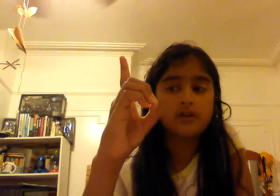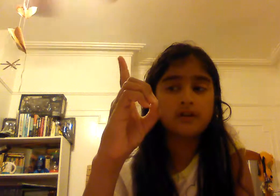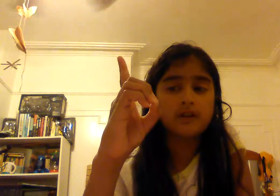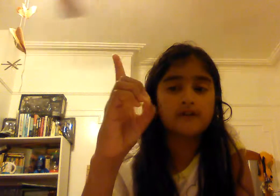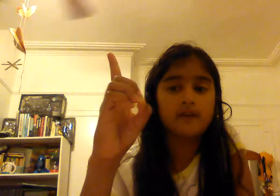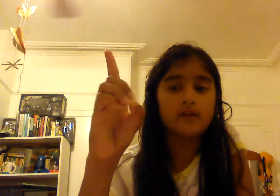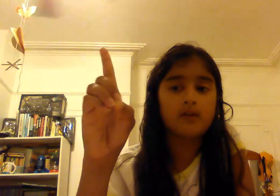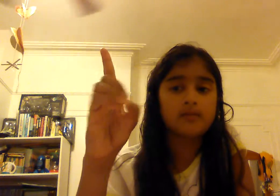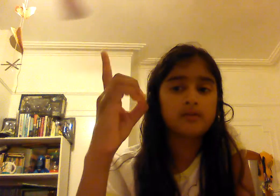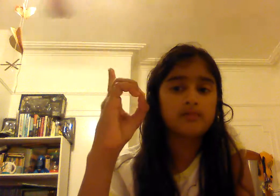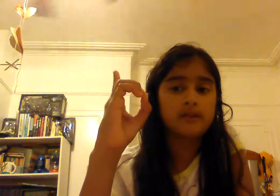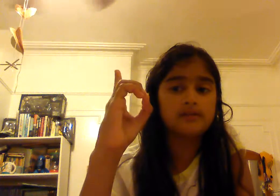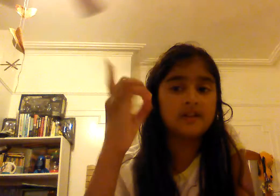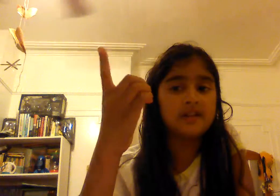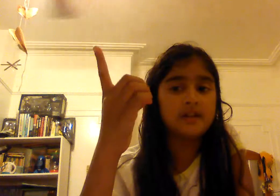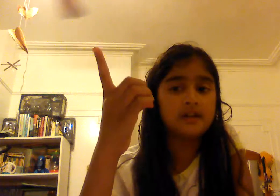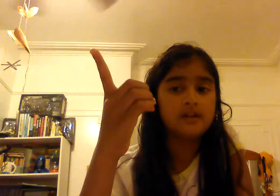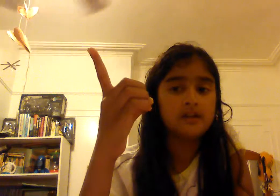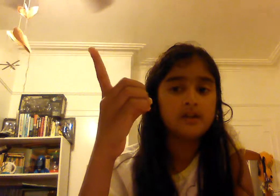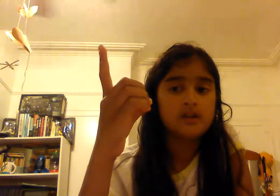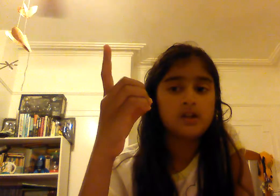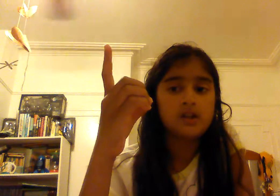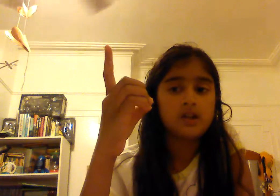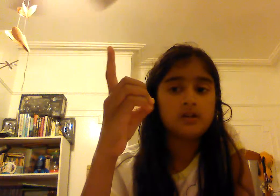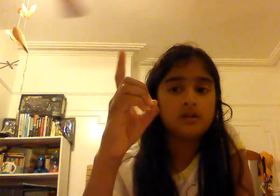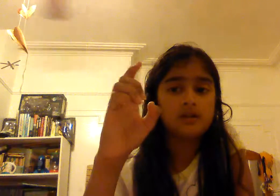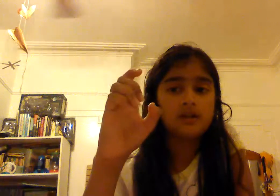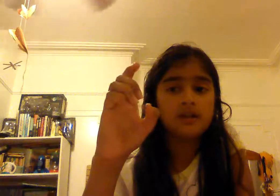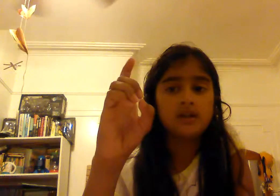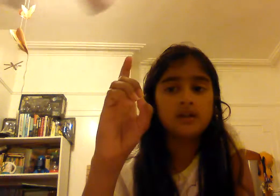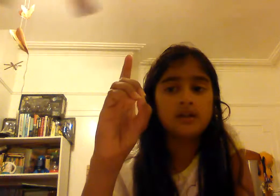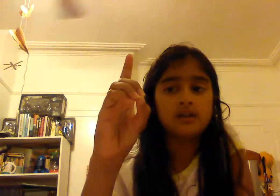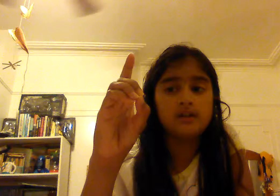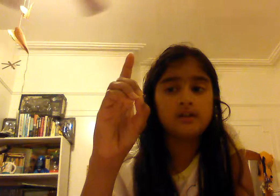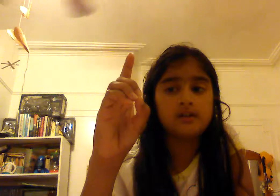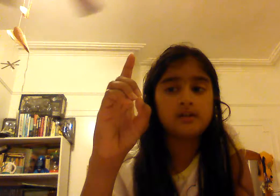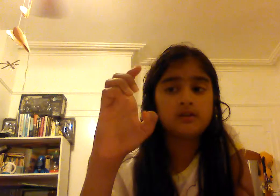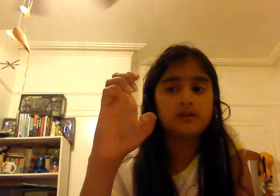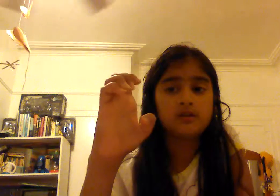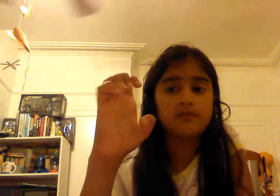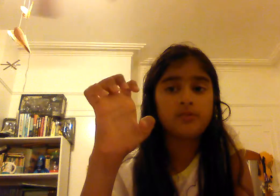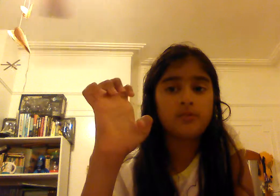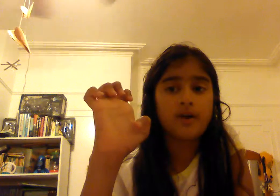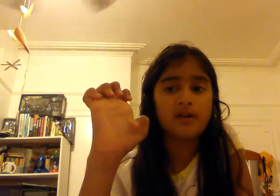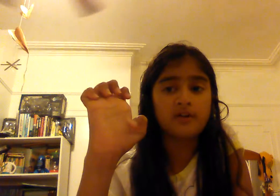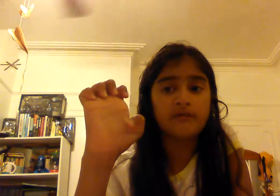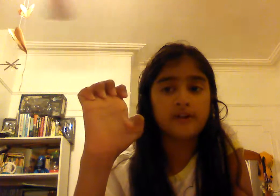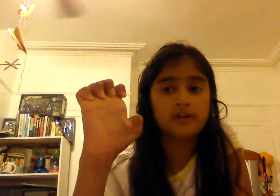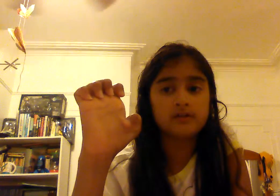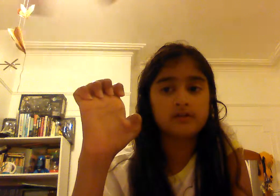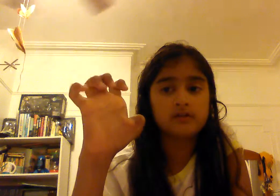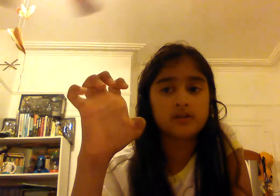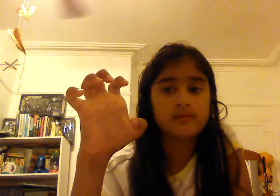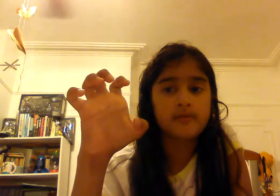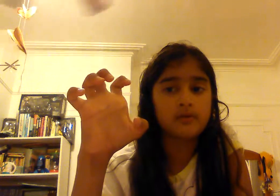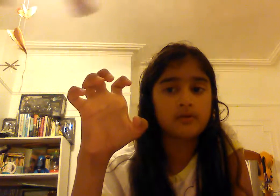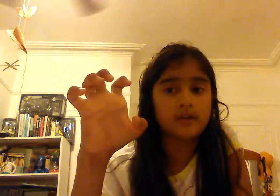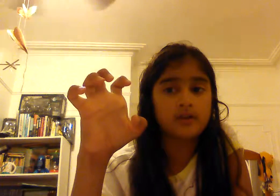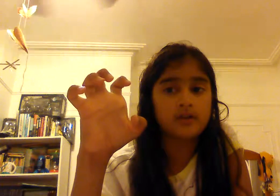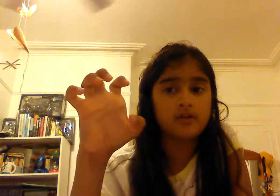index finger, you from D, E is, pull back all your fingers, some people can do